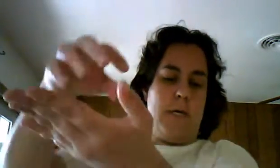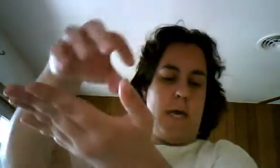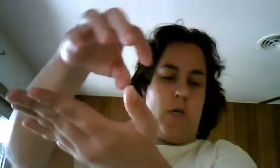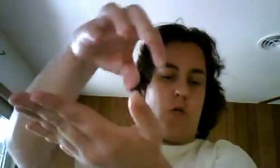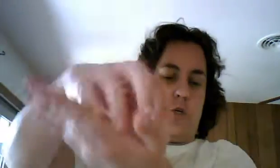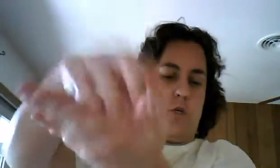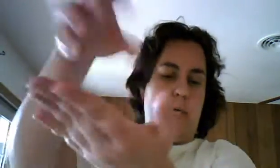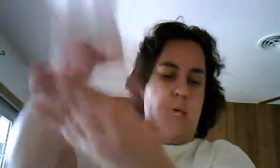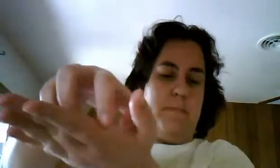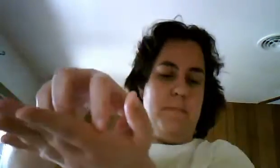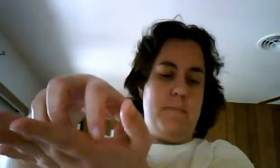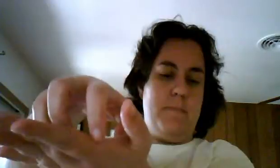Okay, cookie.